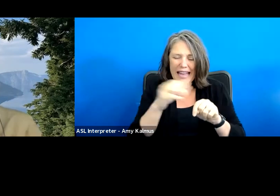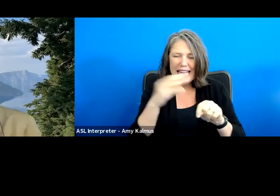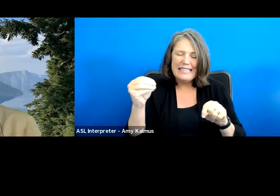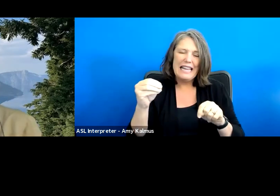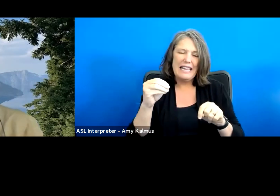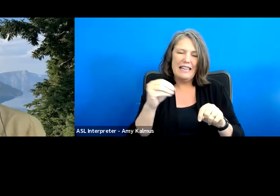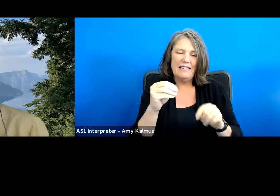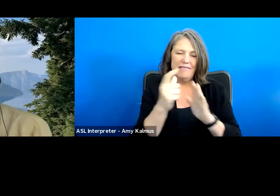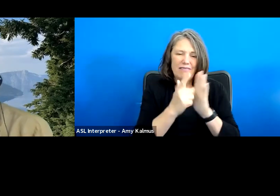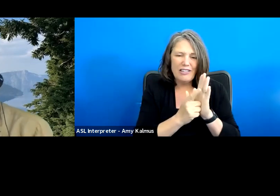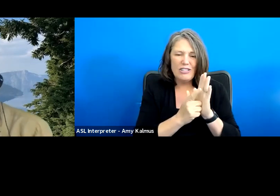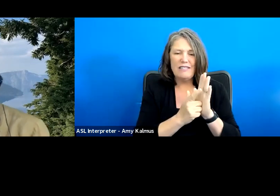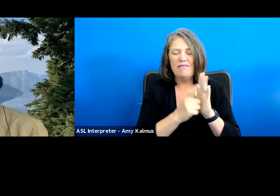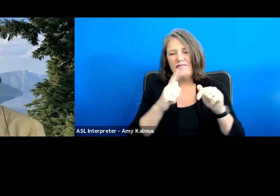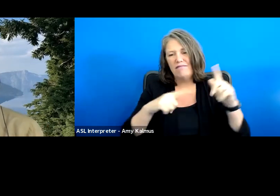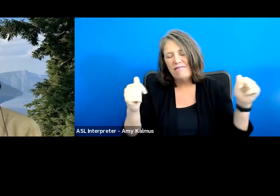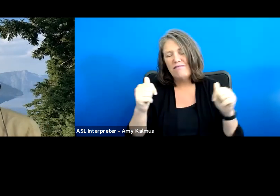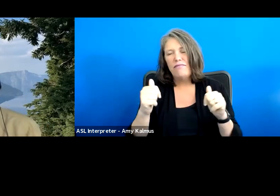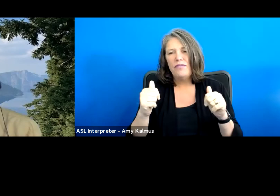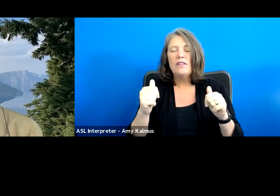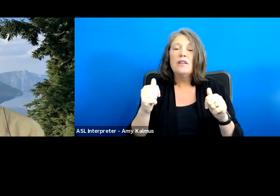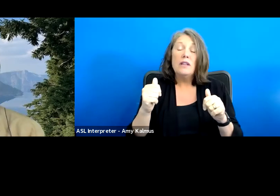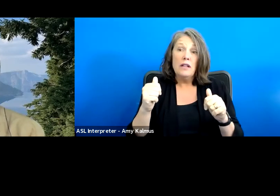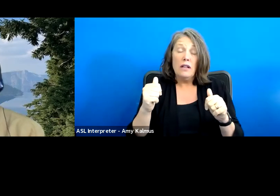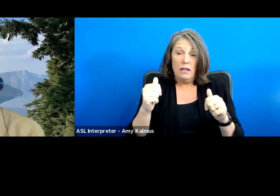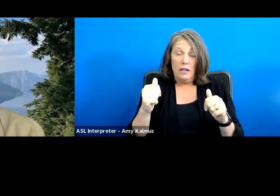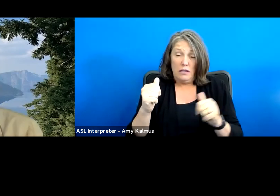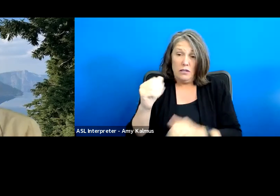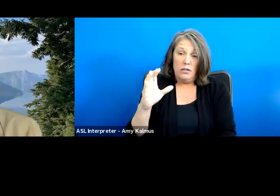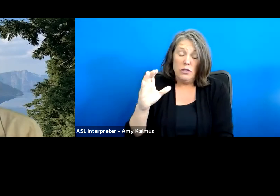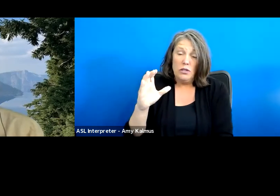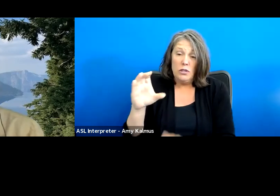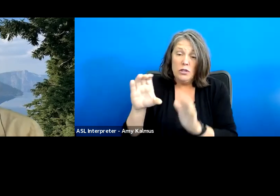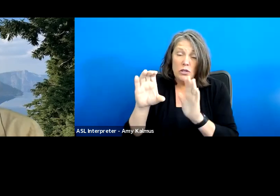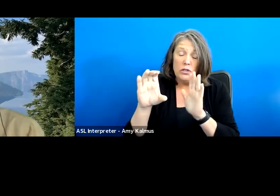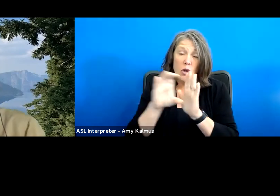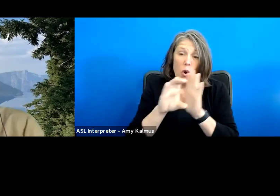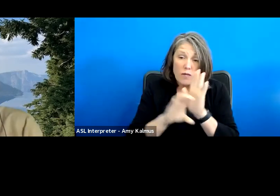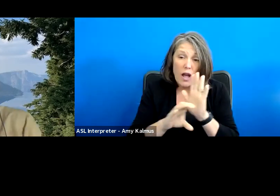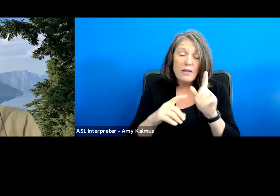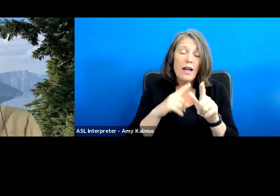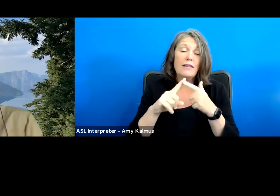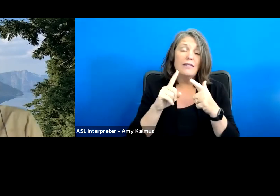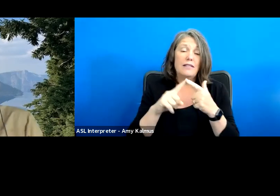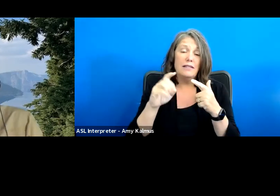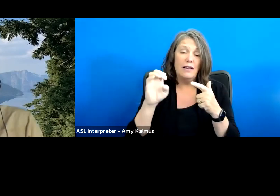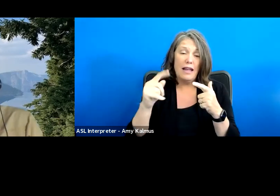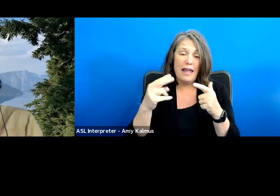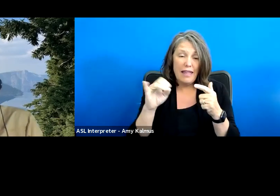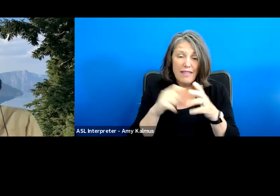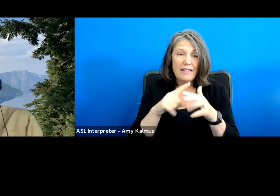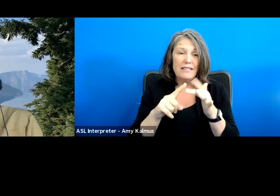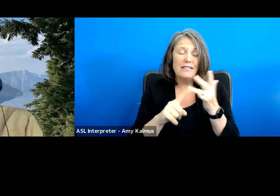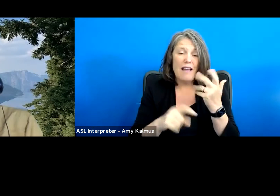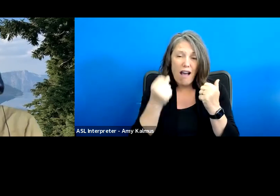Yes. Yeah, so code of conduct, code of ethics, understanding